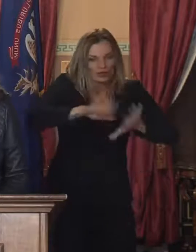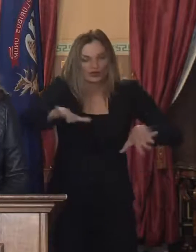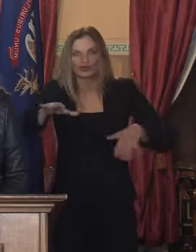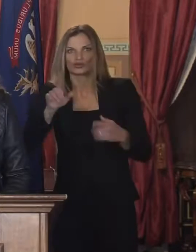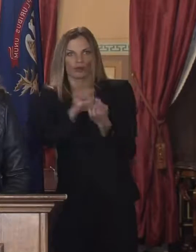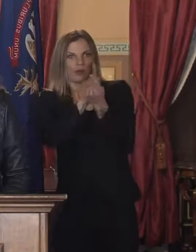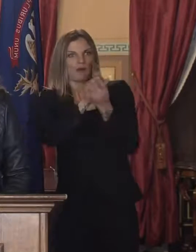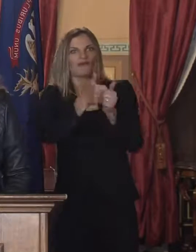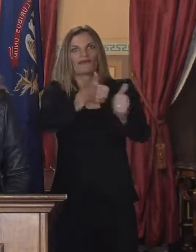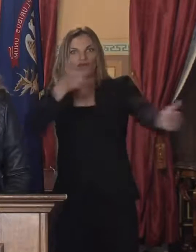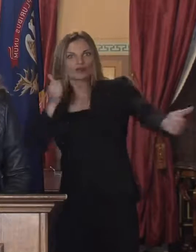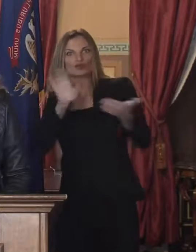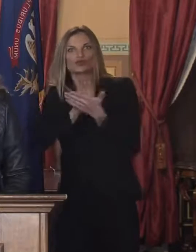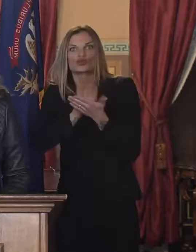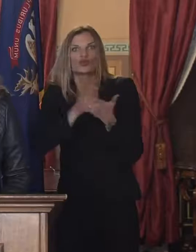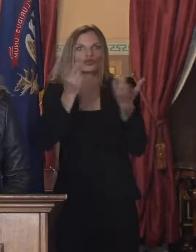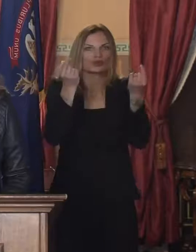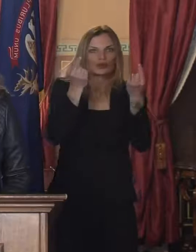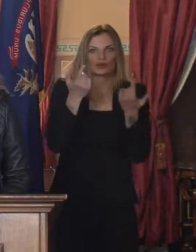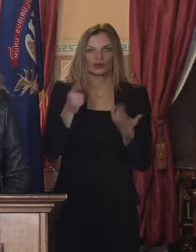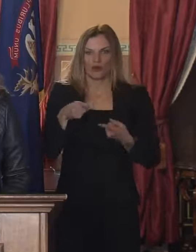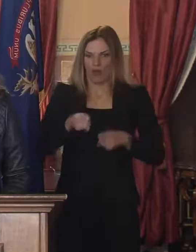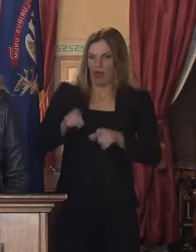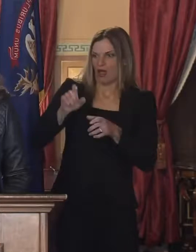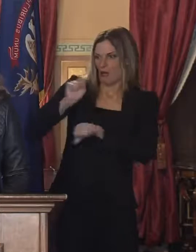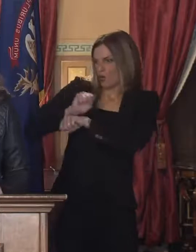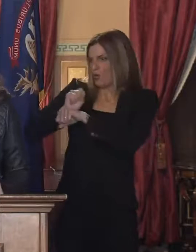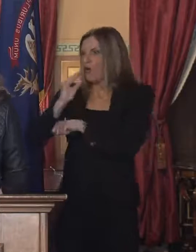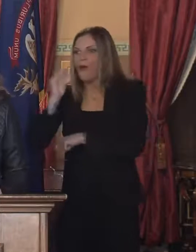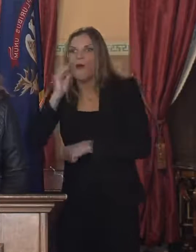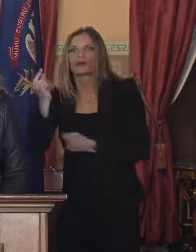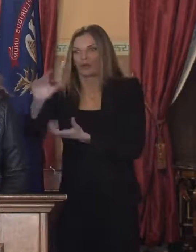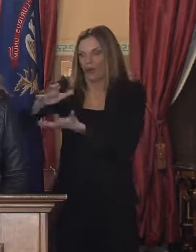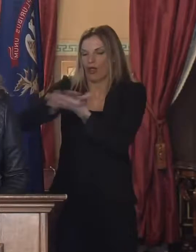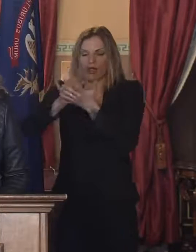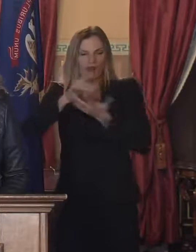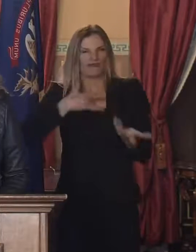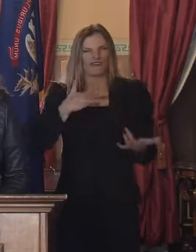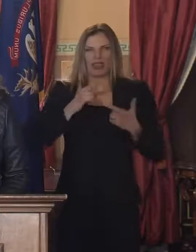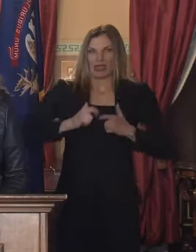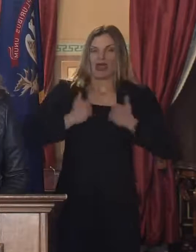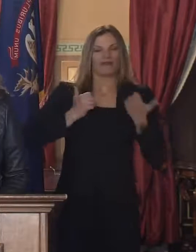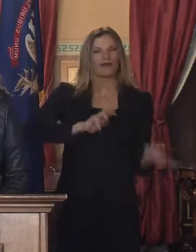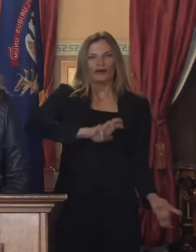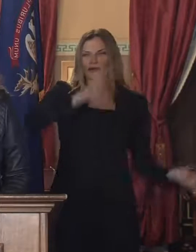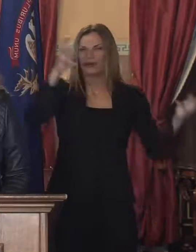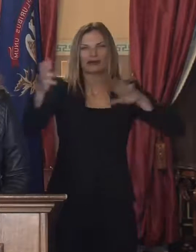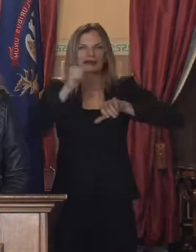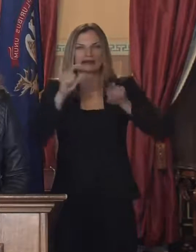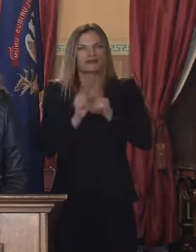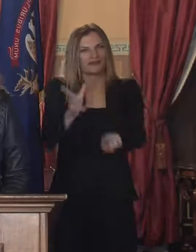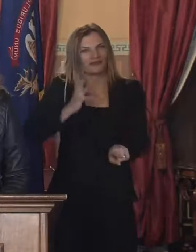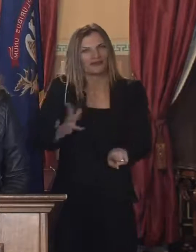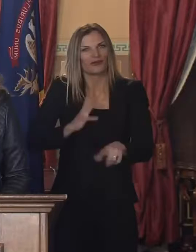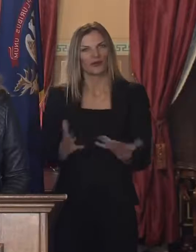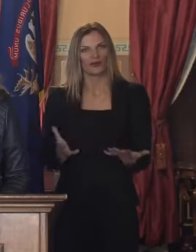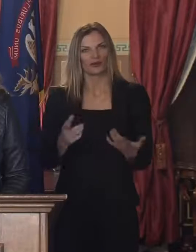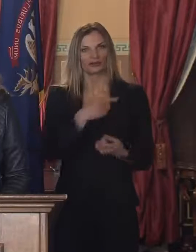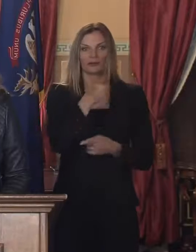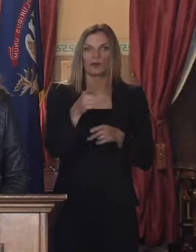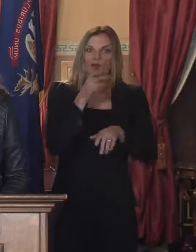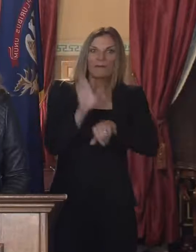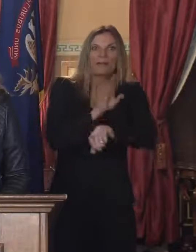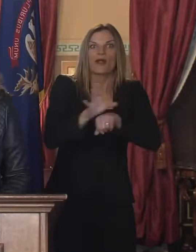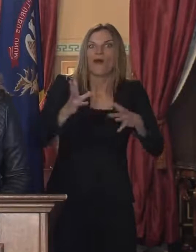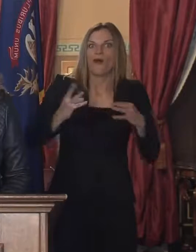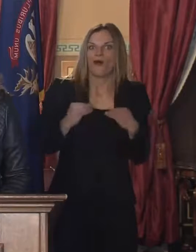laundry. Think about the small business owners who spent a lifetime building something great, who are now